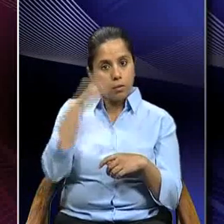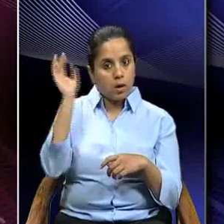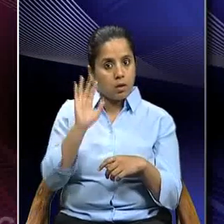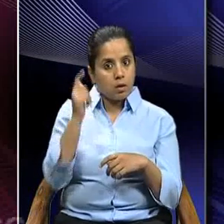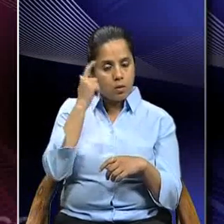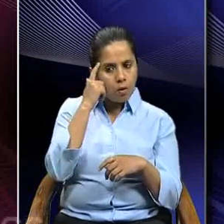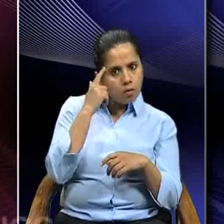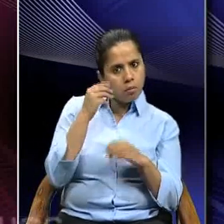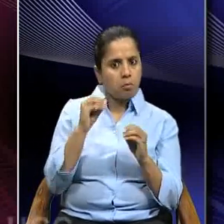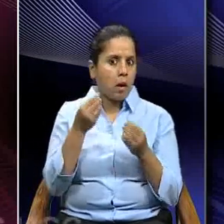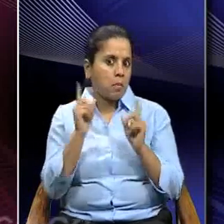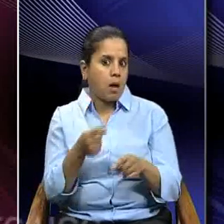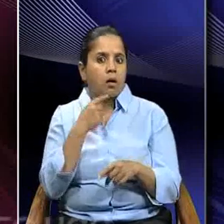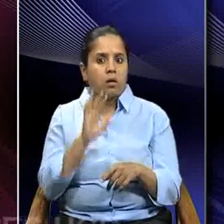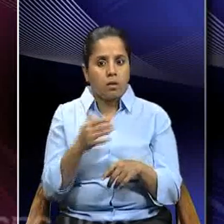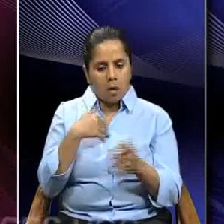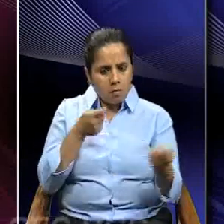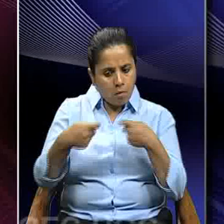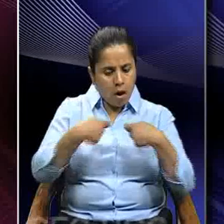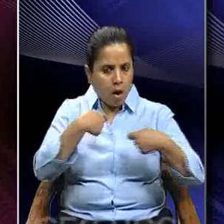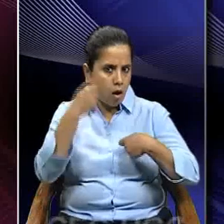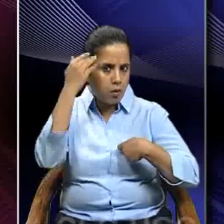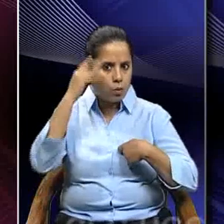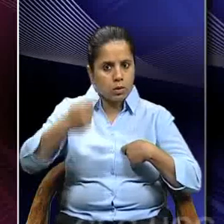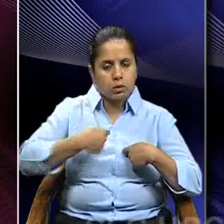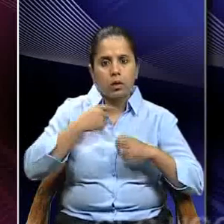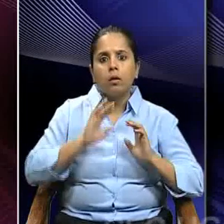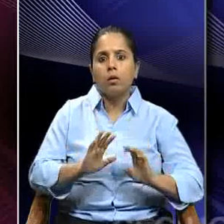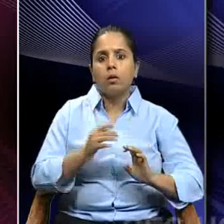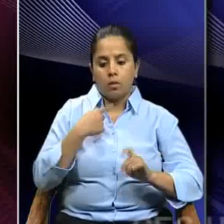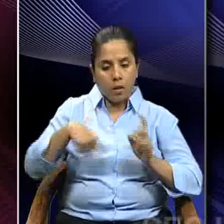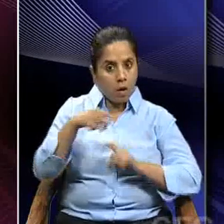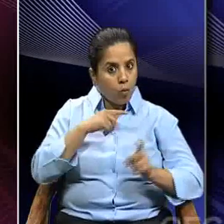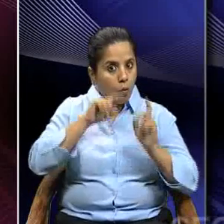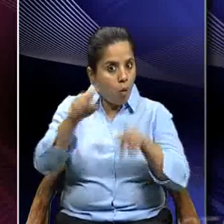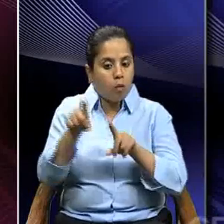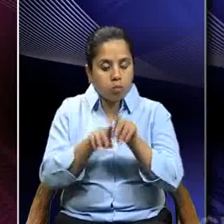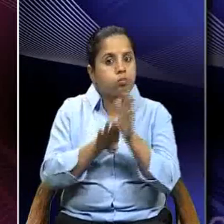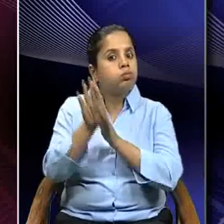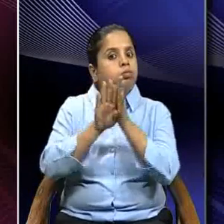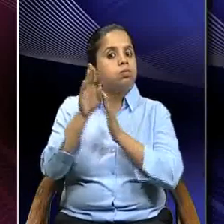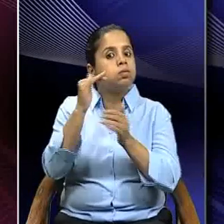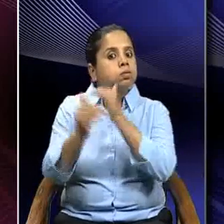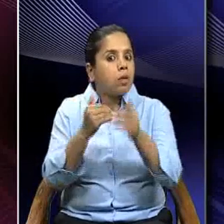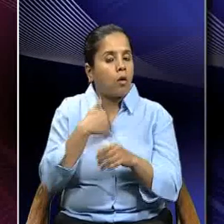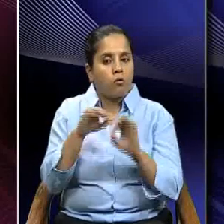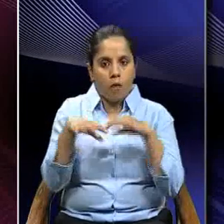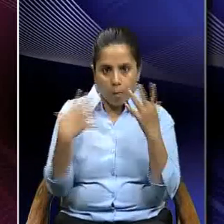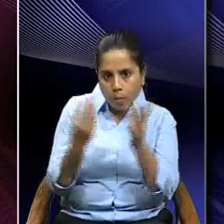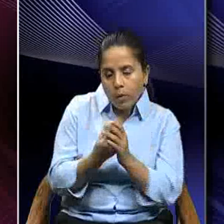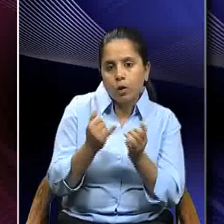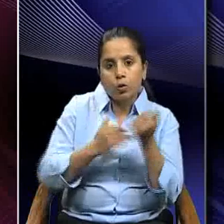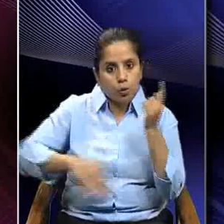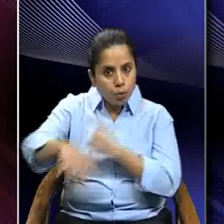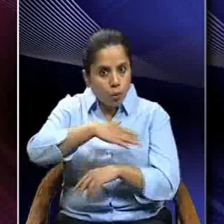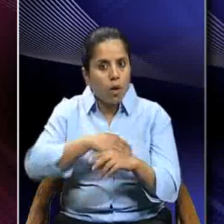also. We should manage ourselves in such a way that we are going to progress along with our family, along with our society,